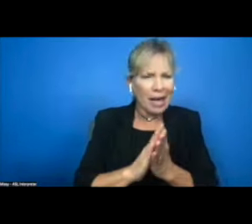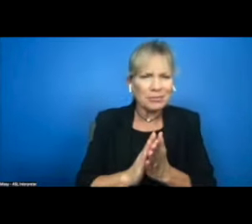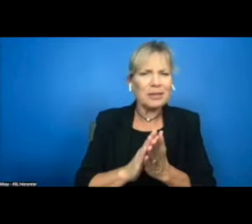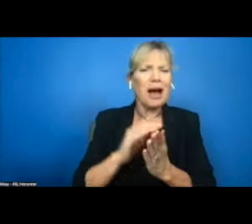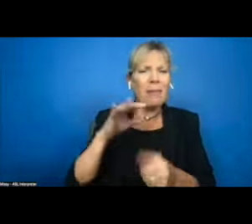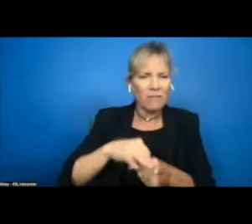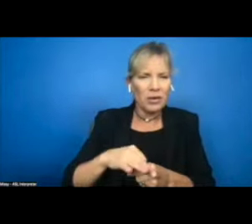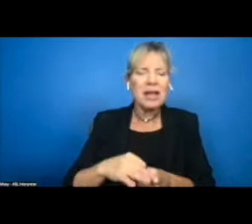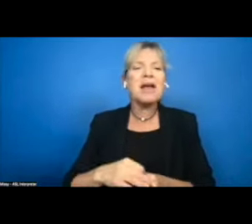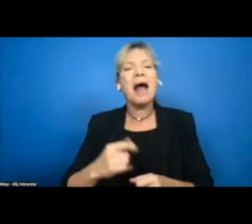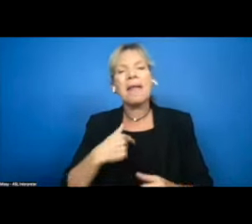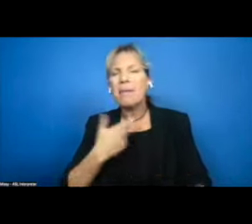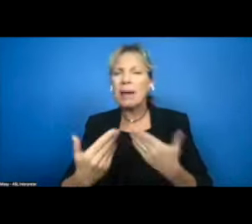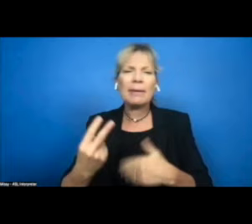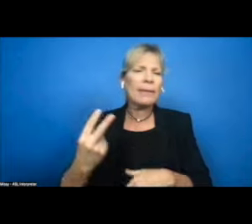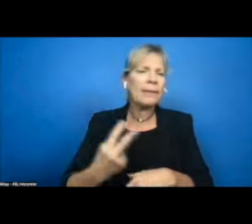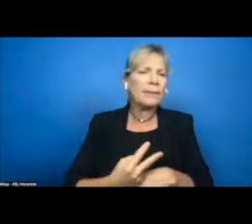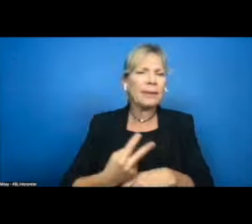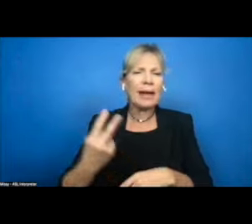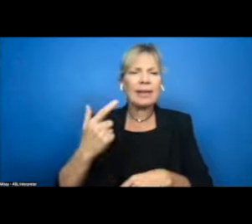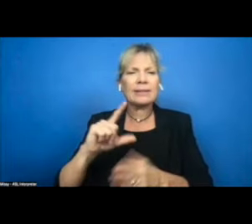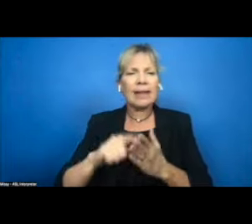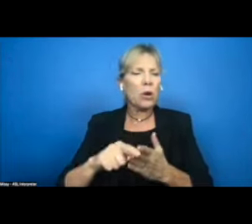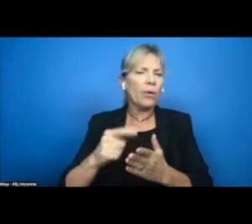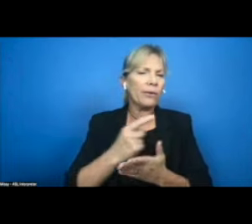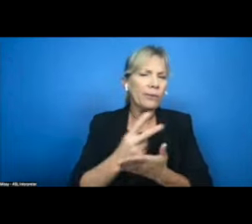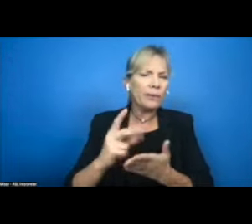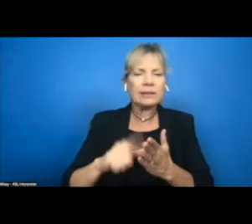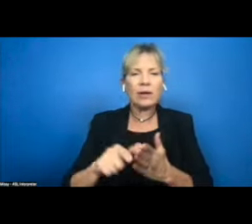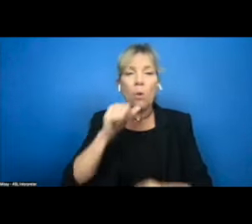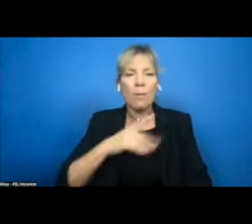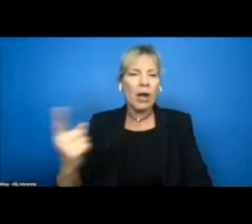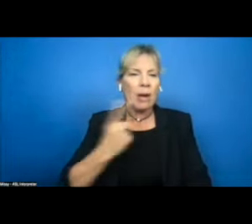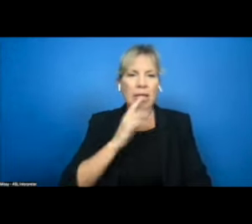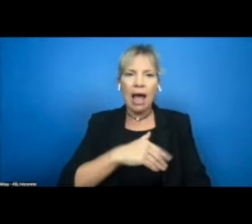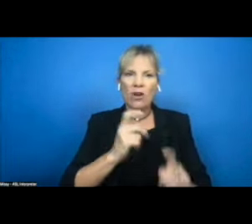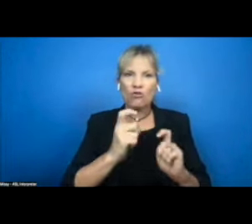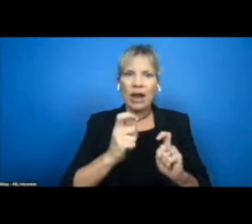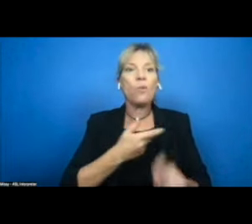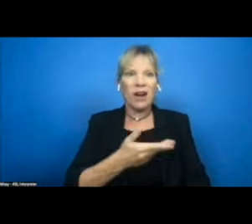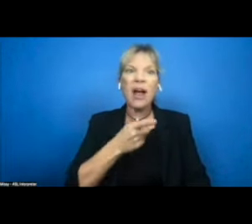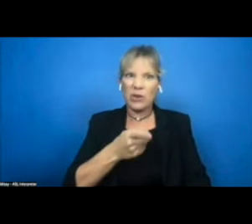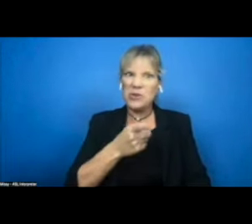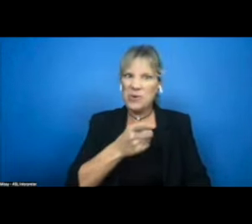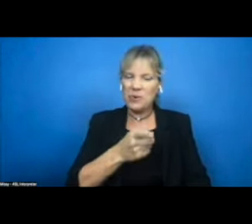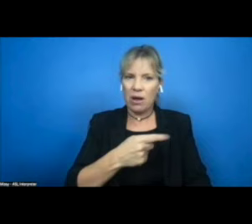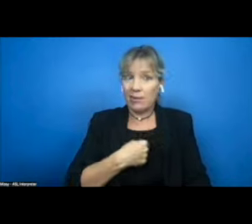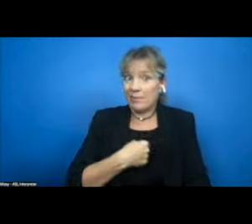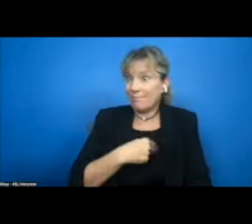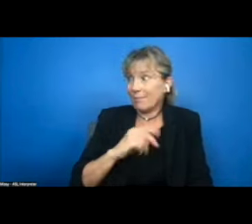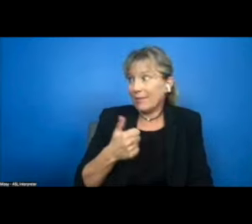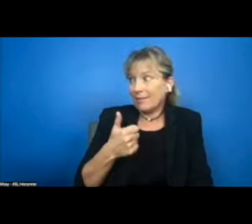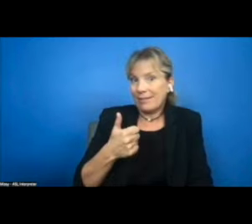like maybe a few days later, a few weeks later, she comes back and she's like, I've got this grant and we're going to hire you. I was like, okay,